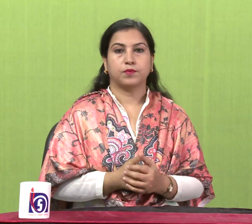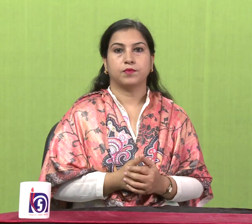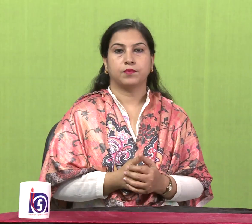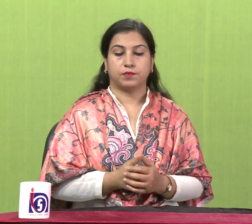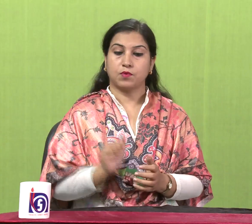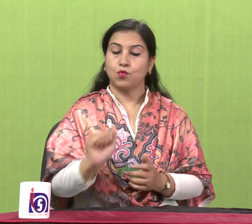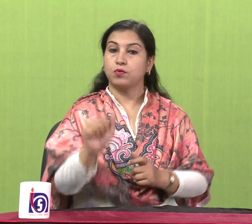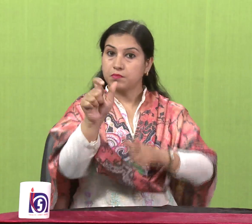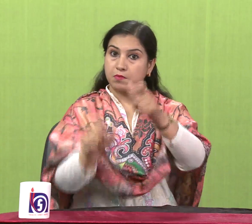people's education,